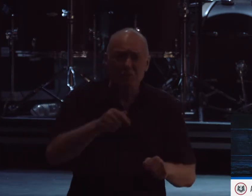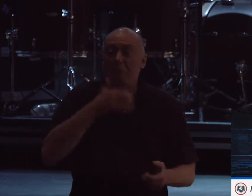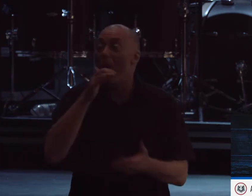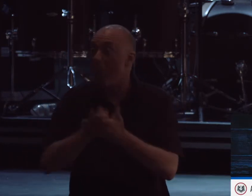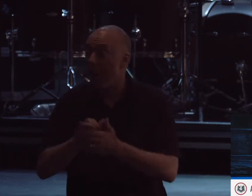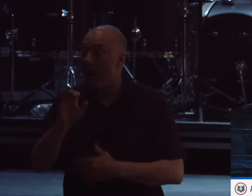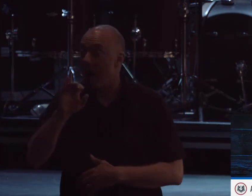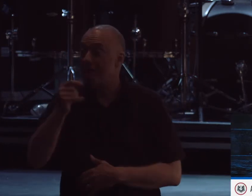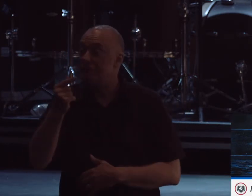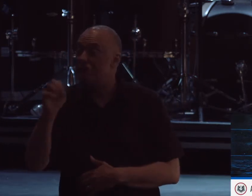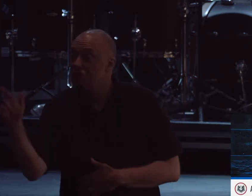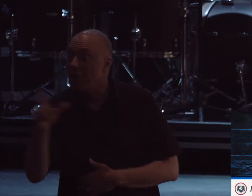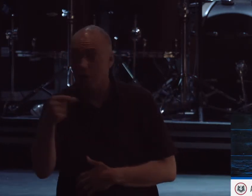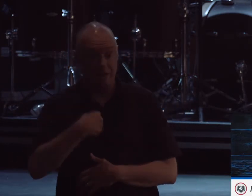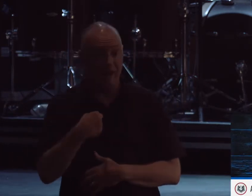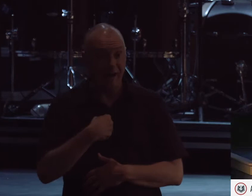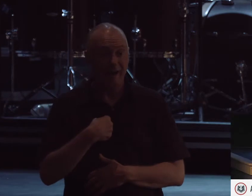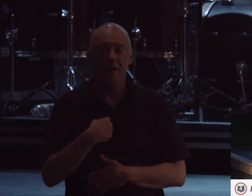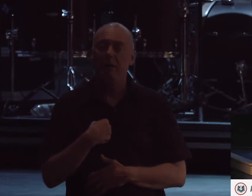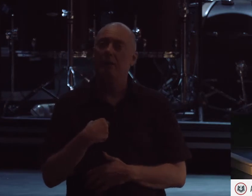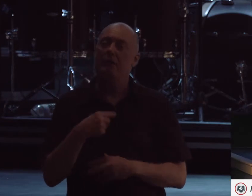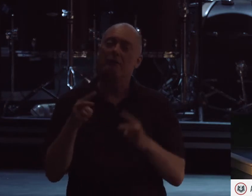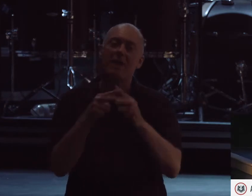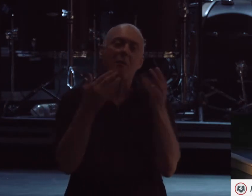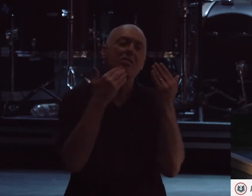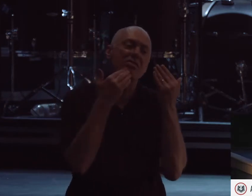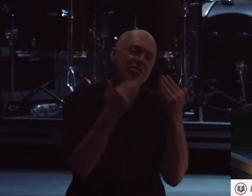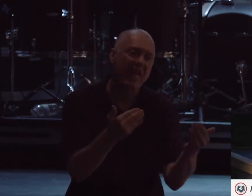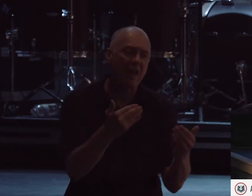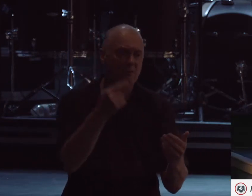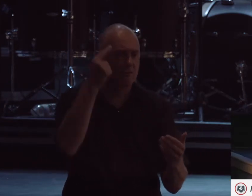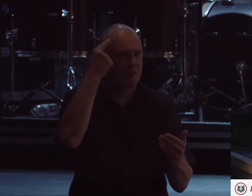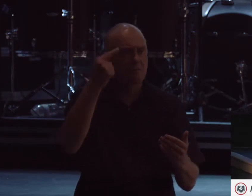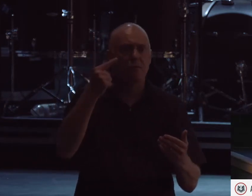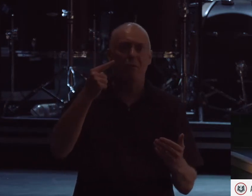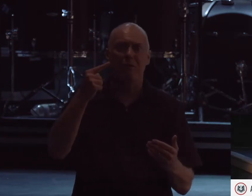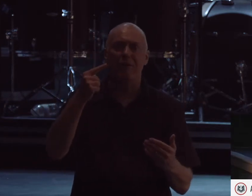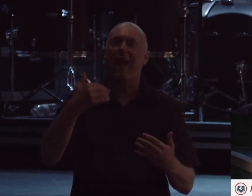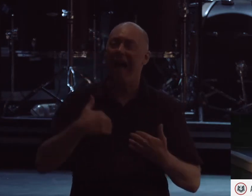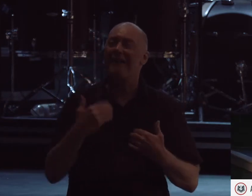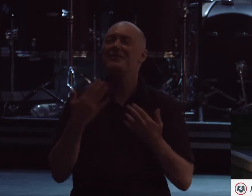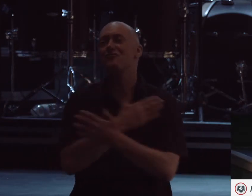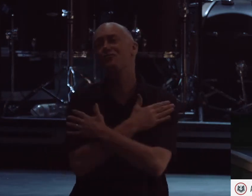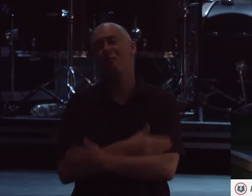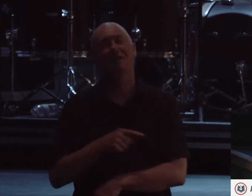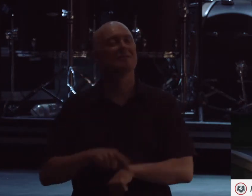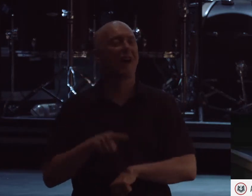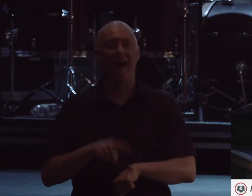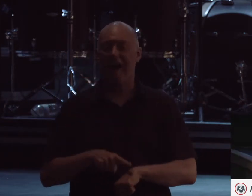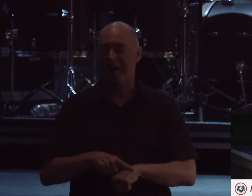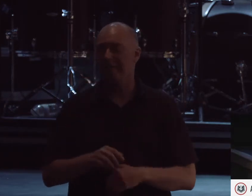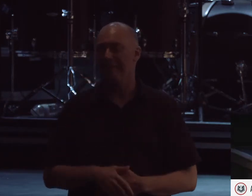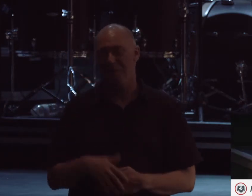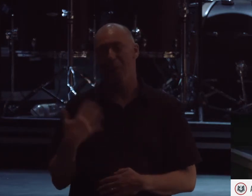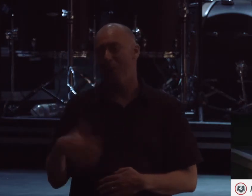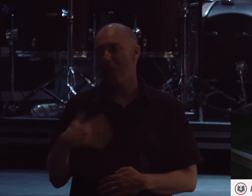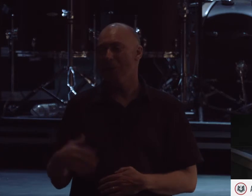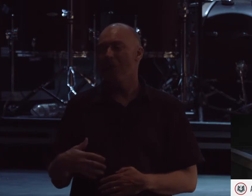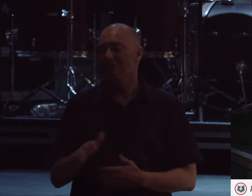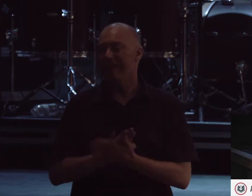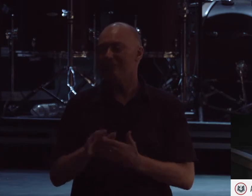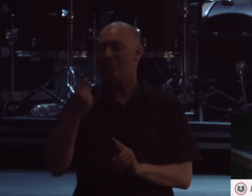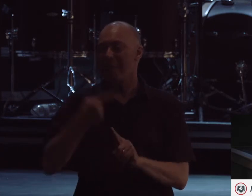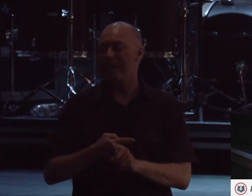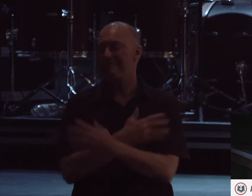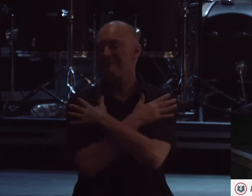Bless you. My wife Jill and I want to let you know we are extremely thankful for the grace of rest that we are granted. And